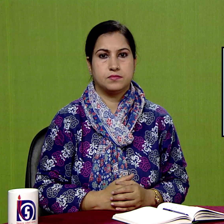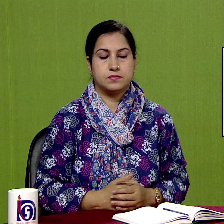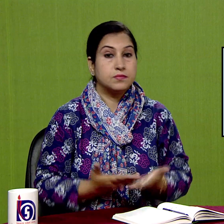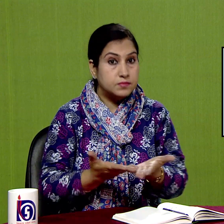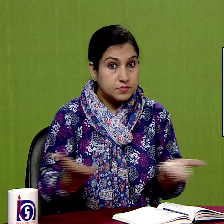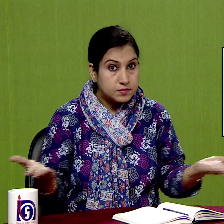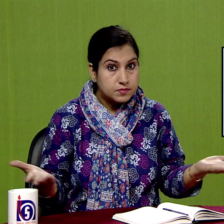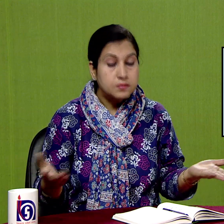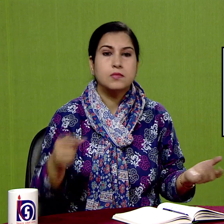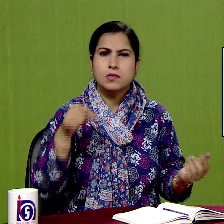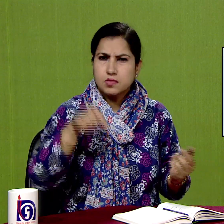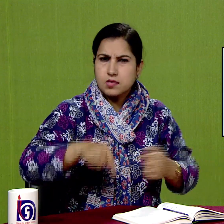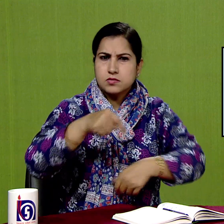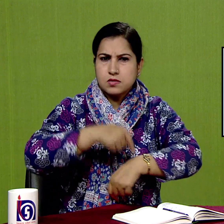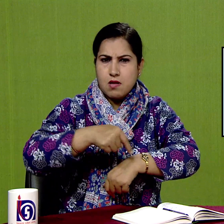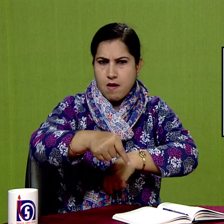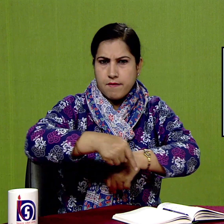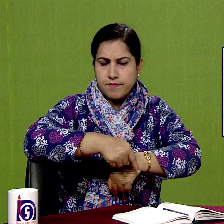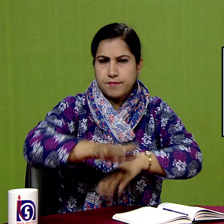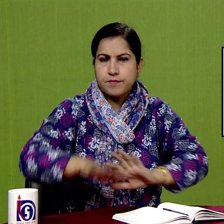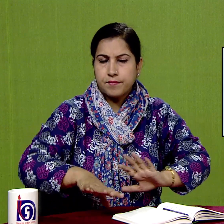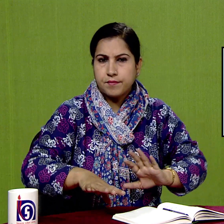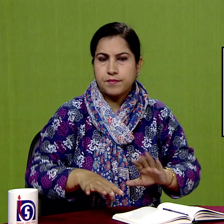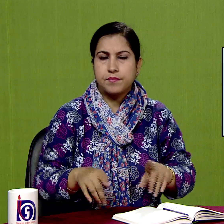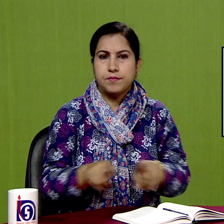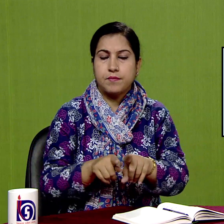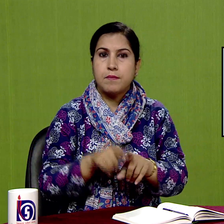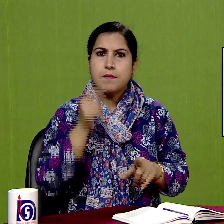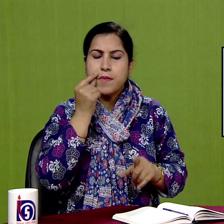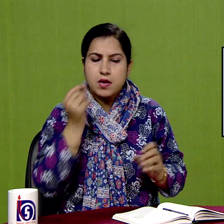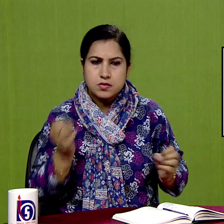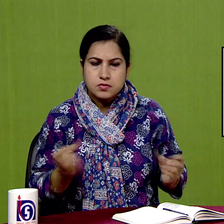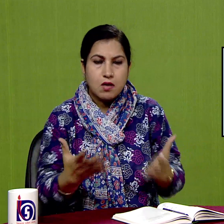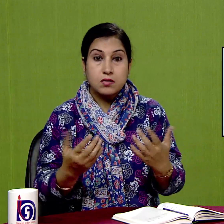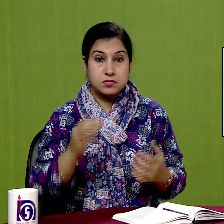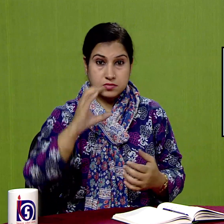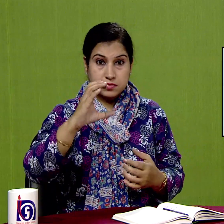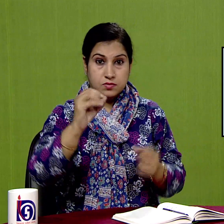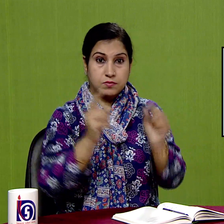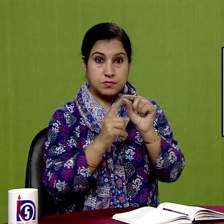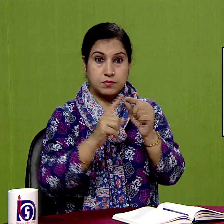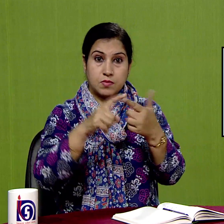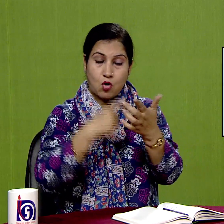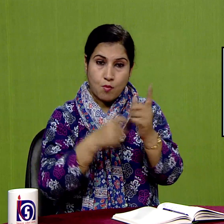Learners, during the Chalcolithic age, man used copper to make tools.